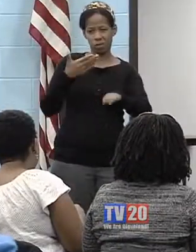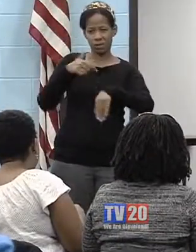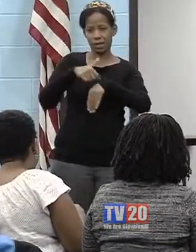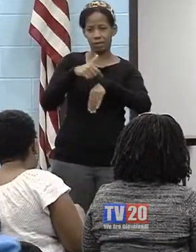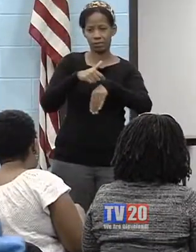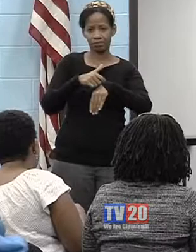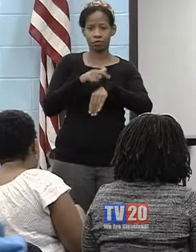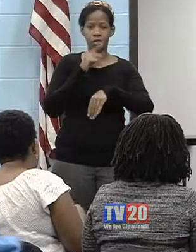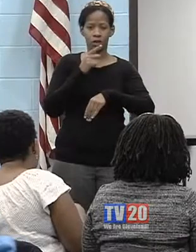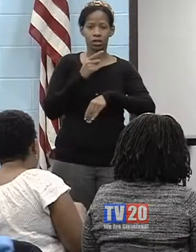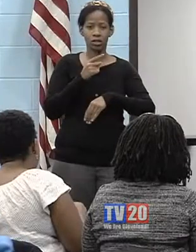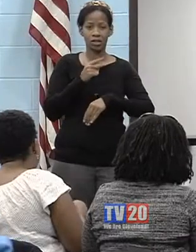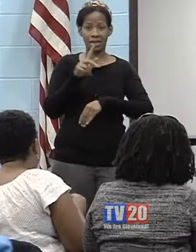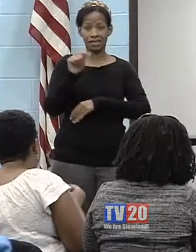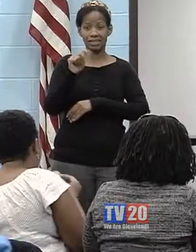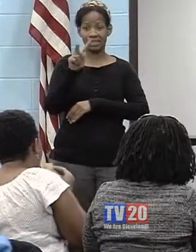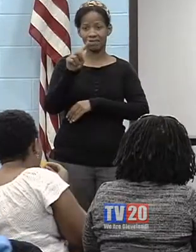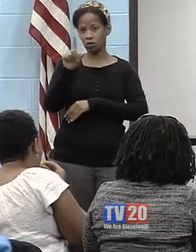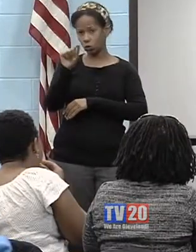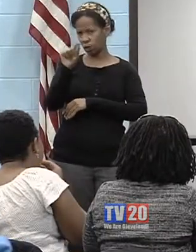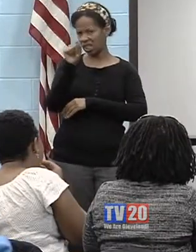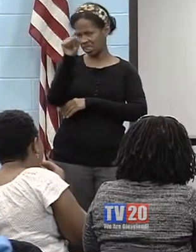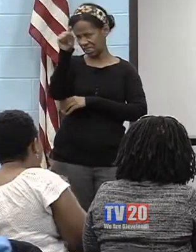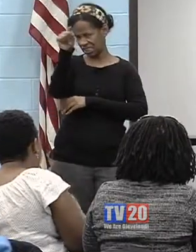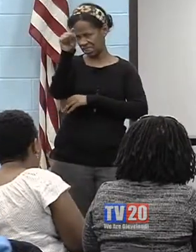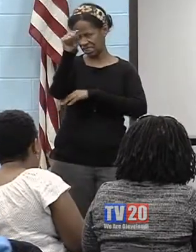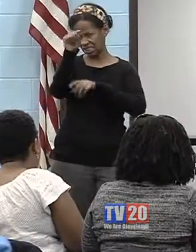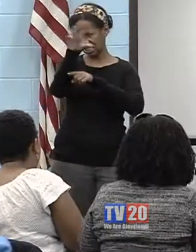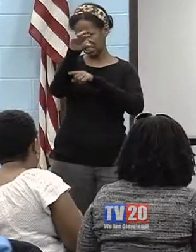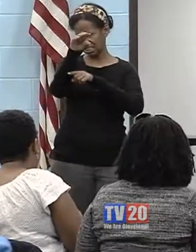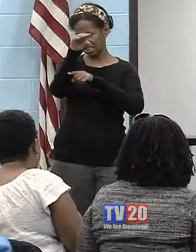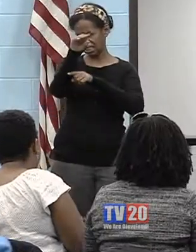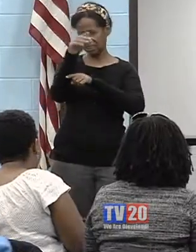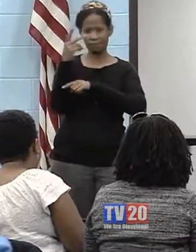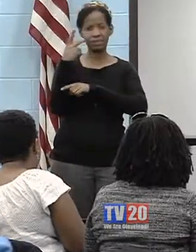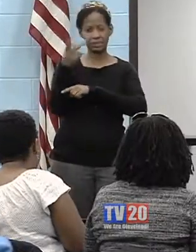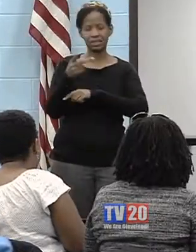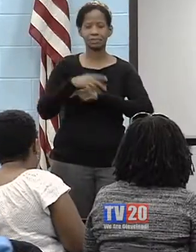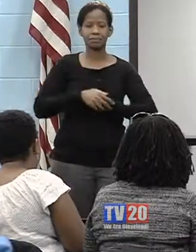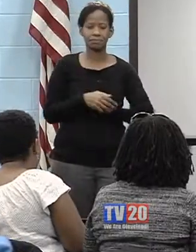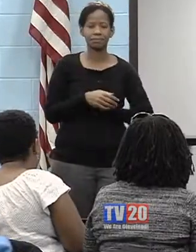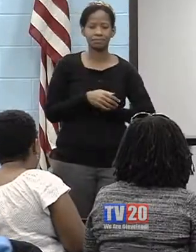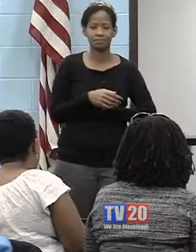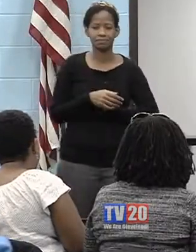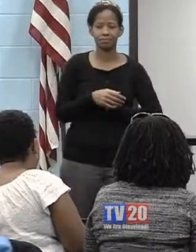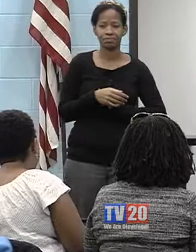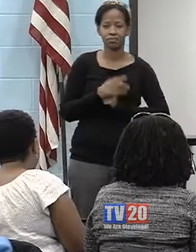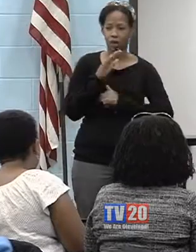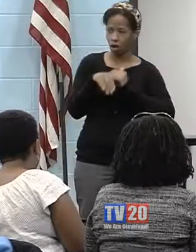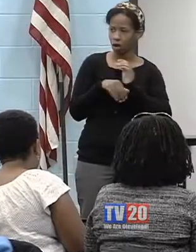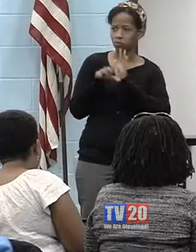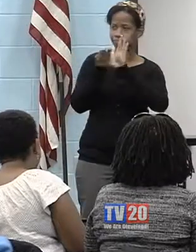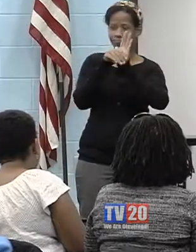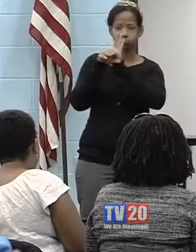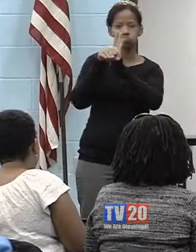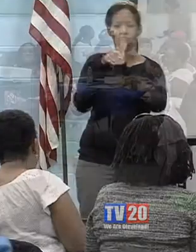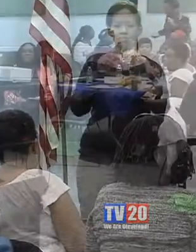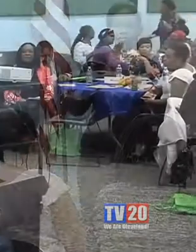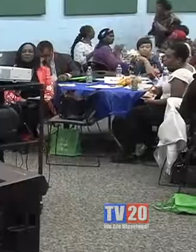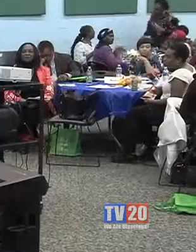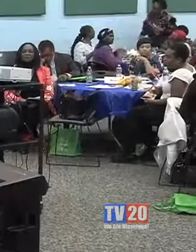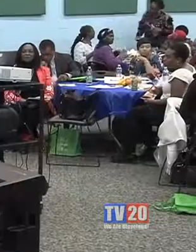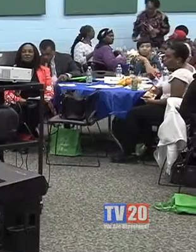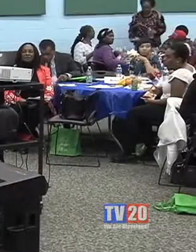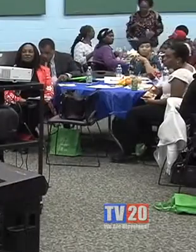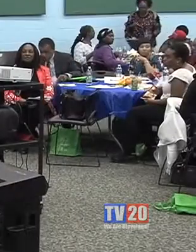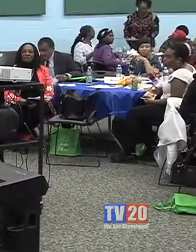the program will air on TV20. And so Ralston and Dan Monroe from TV20 will video record this program so you